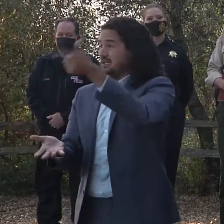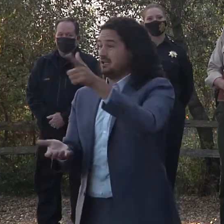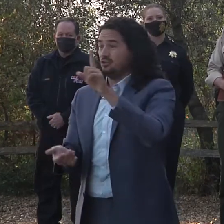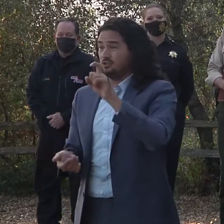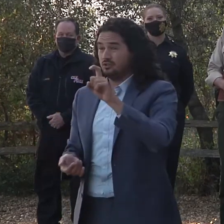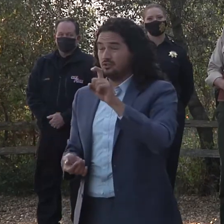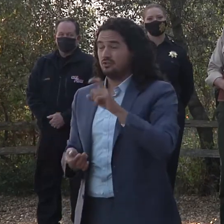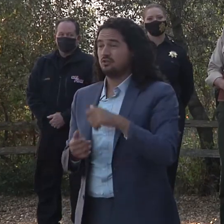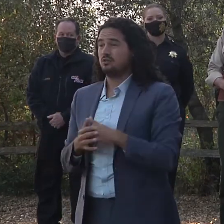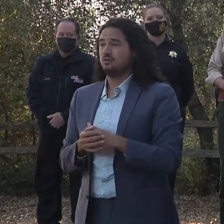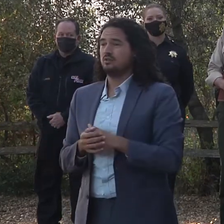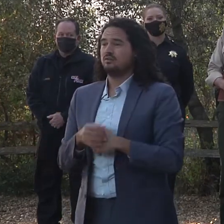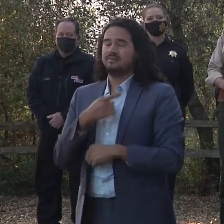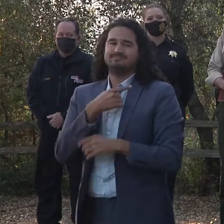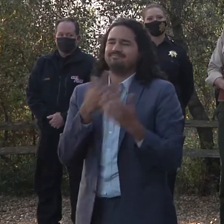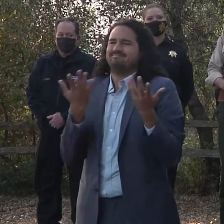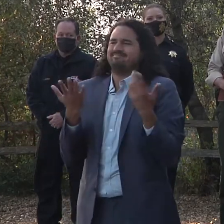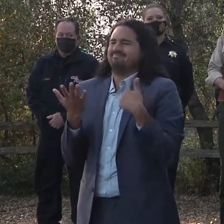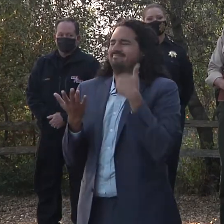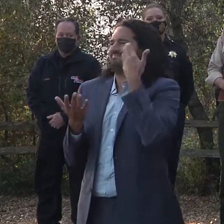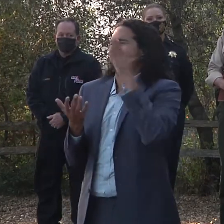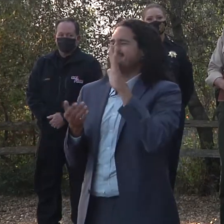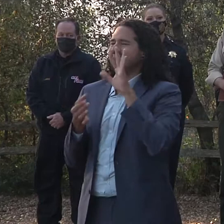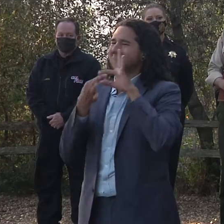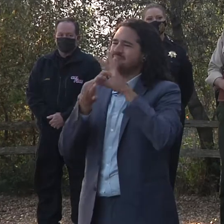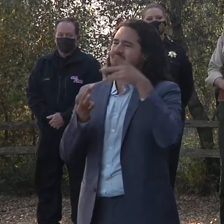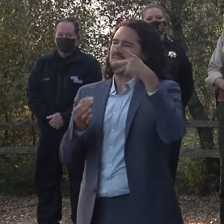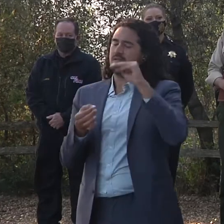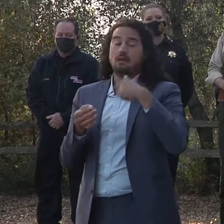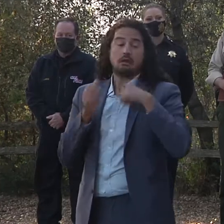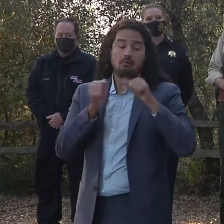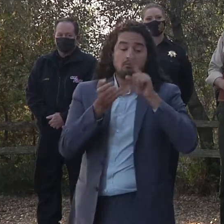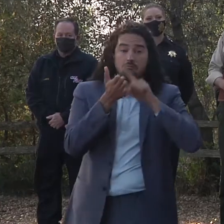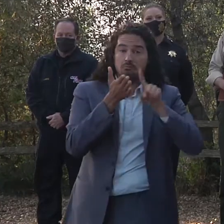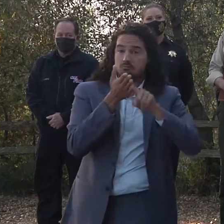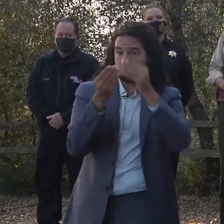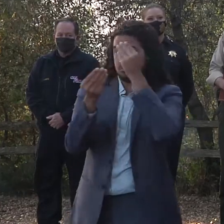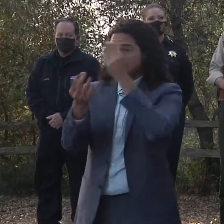post office issue. So I'll try to find out for you.